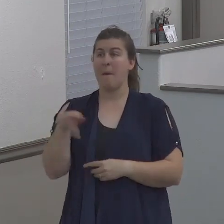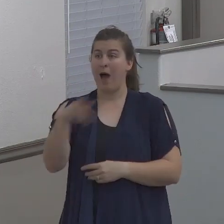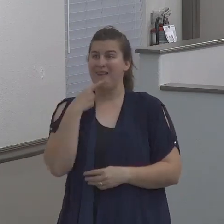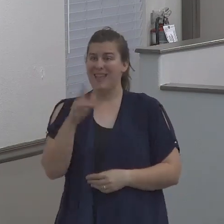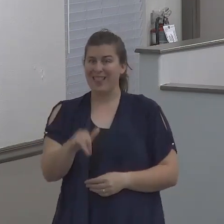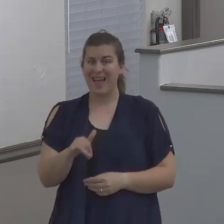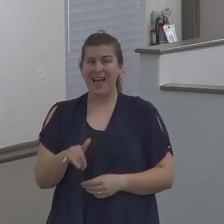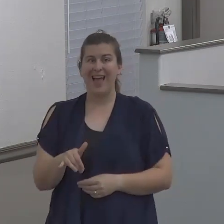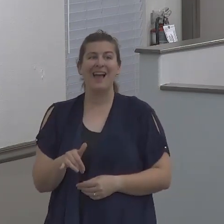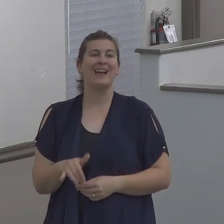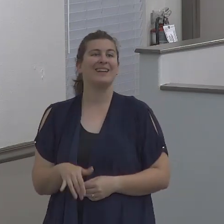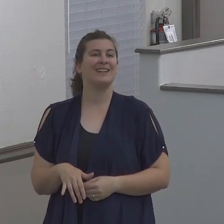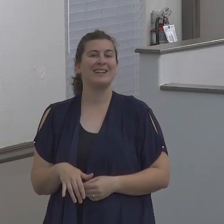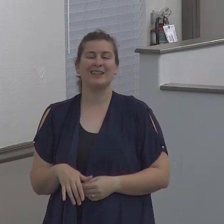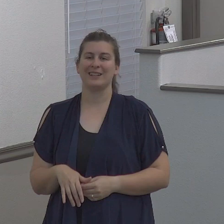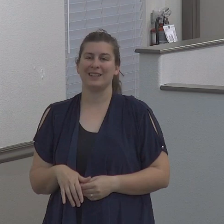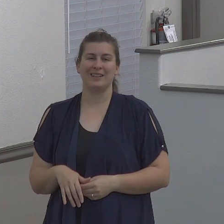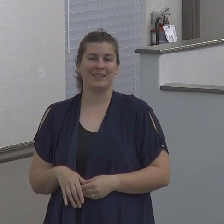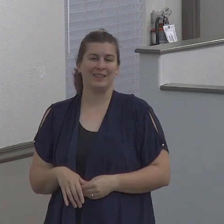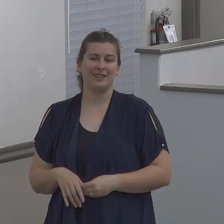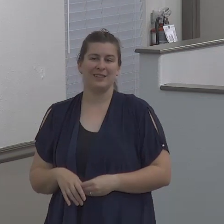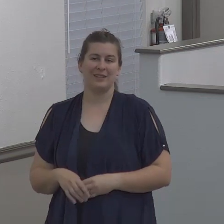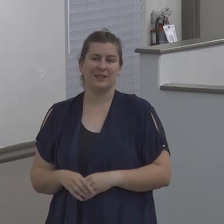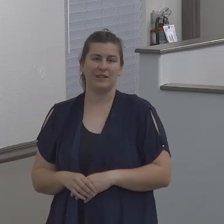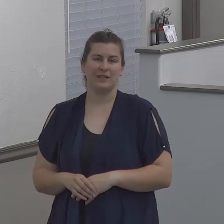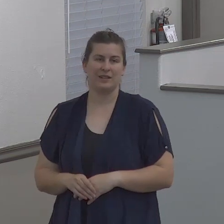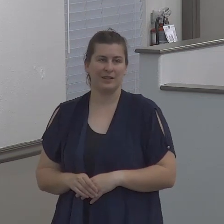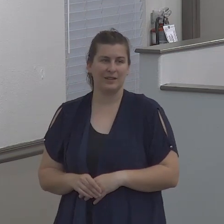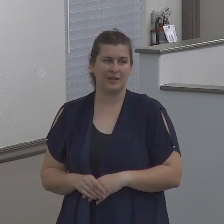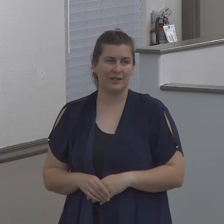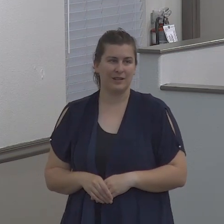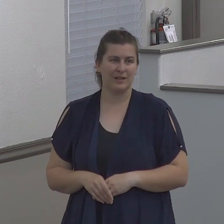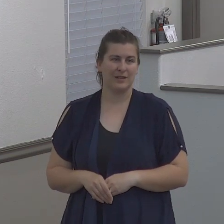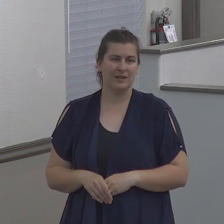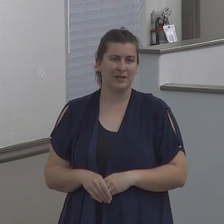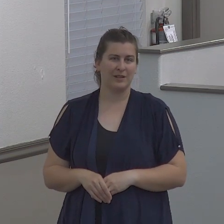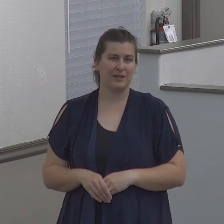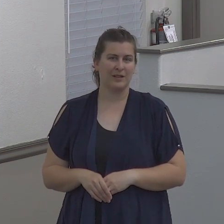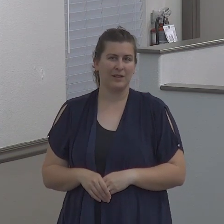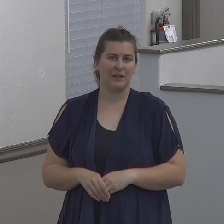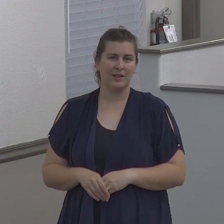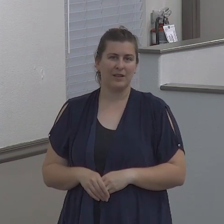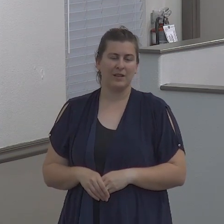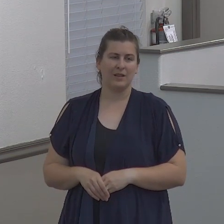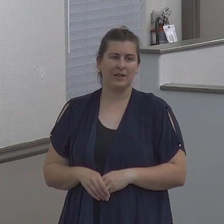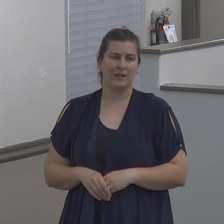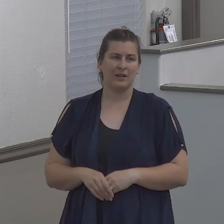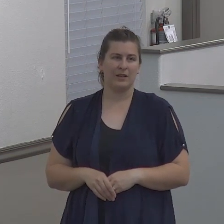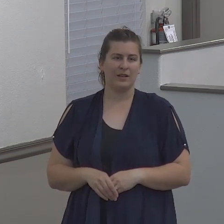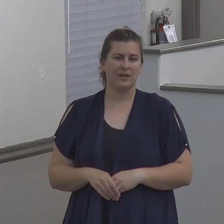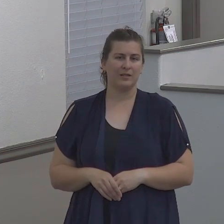even though the Apostle Paul couldn't have held a lick in the gymnasium